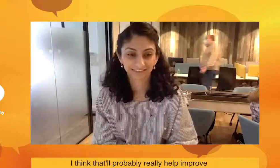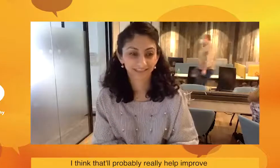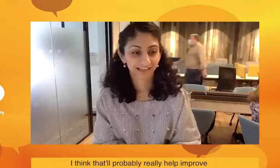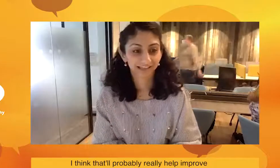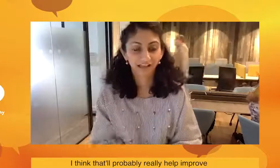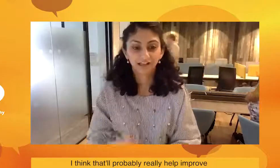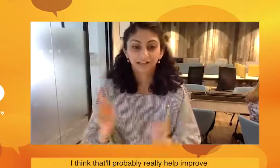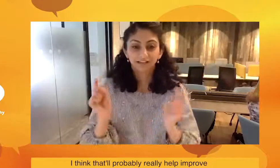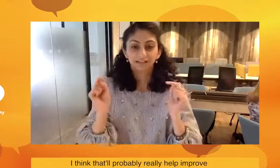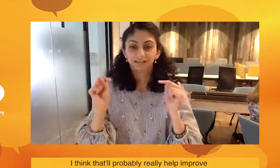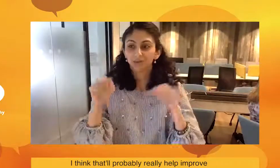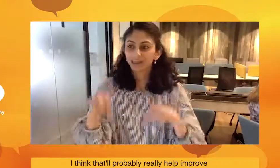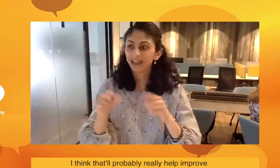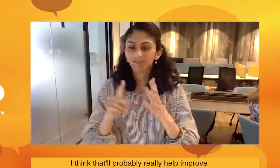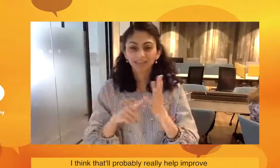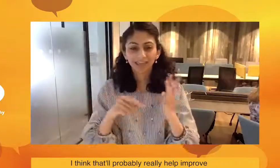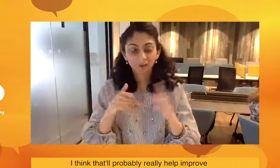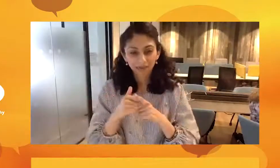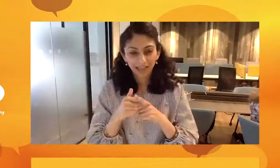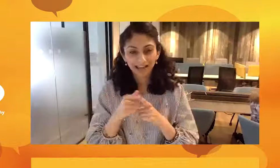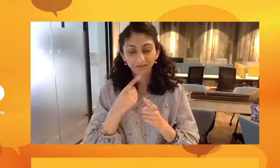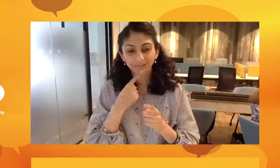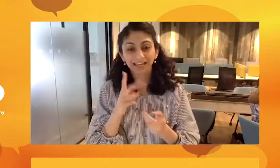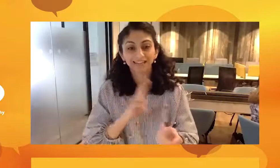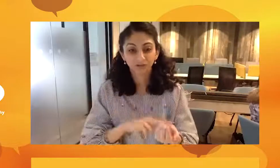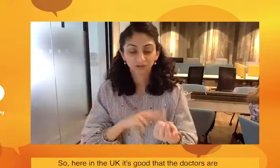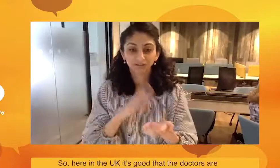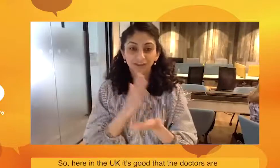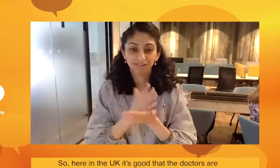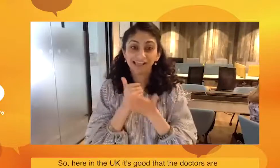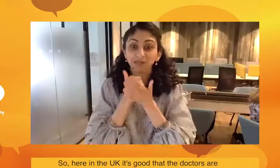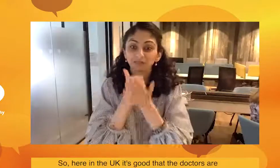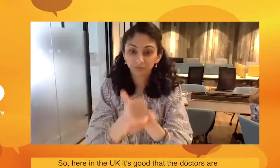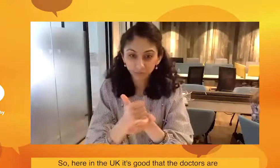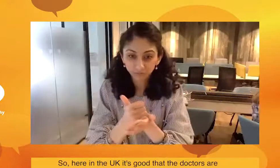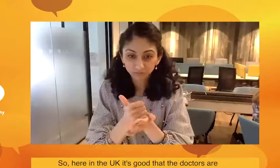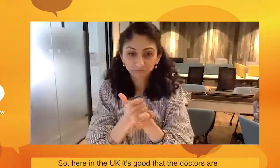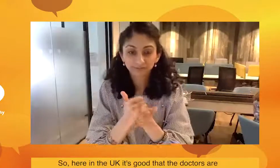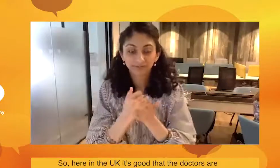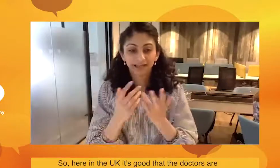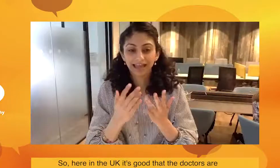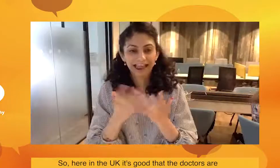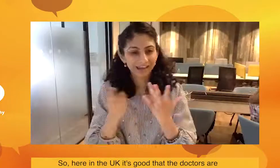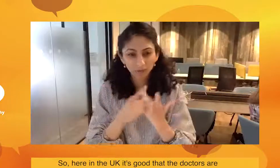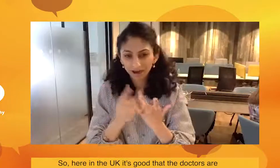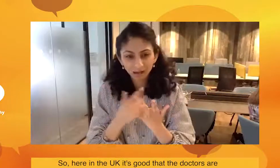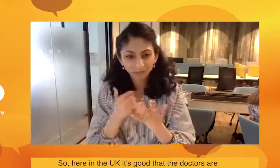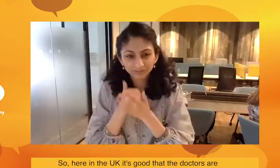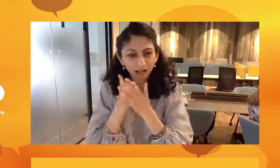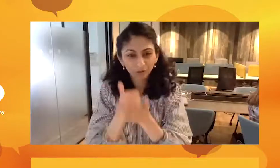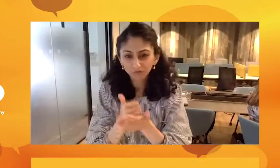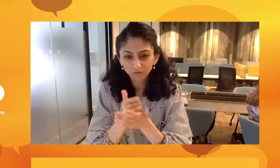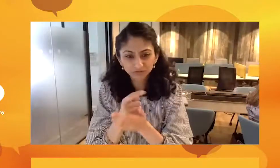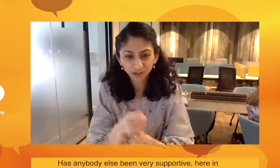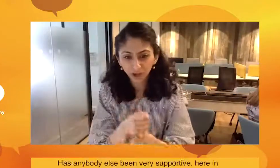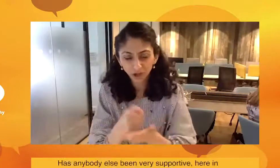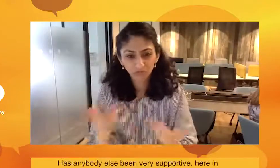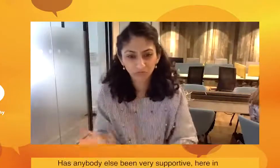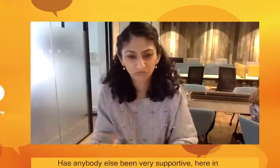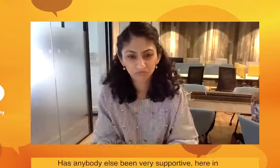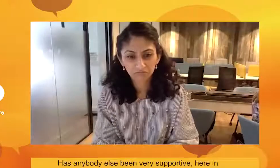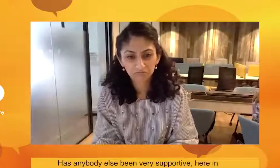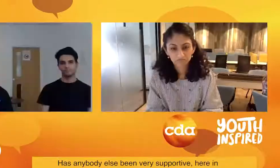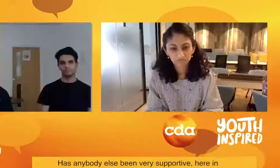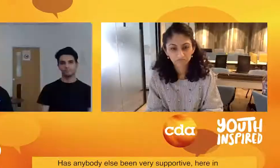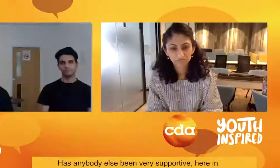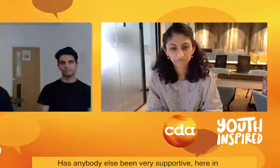Well, I think that'll probably really help improve things. So here in the UK, it's good that the doctors are really helpful. Has anybody else been very